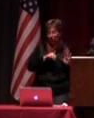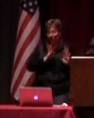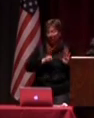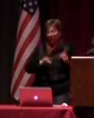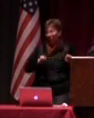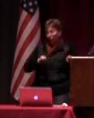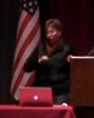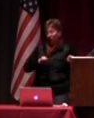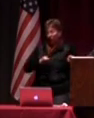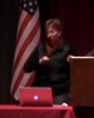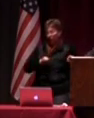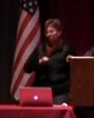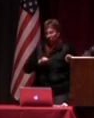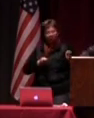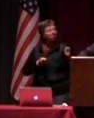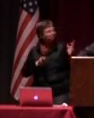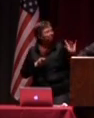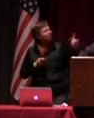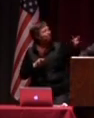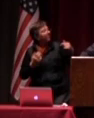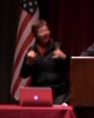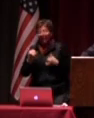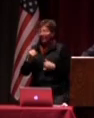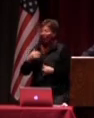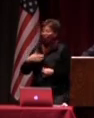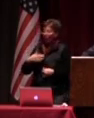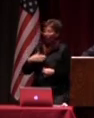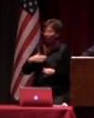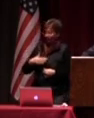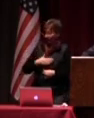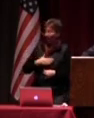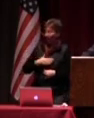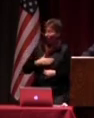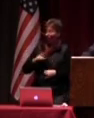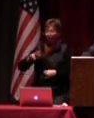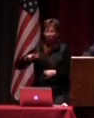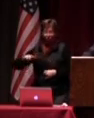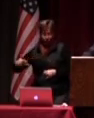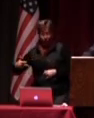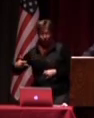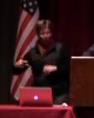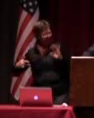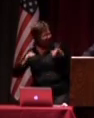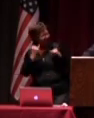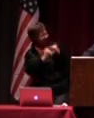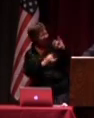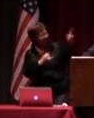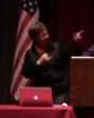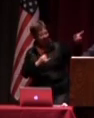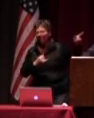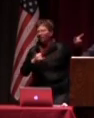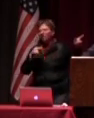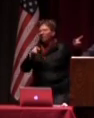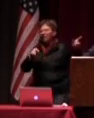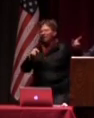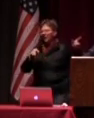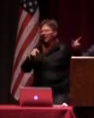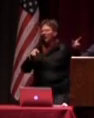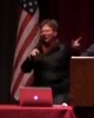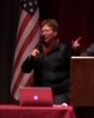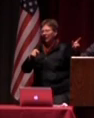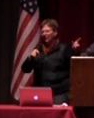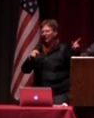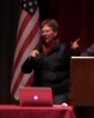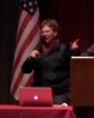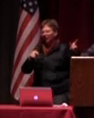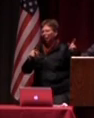legacy. Now, Napoleon III himself fell from power in 1870 during the Franco-Prussian War.